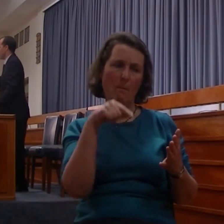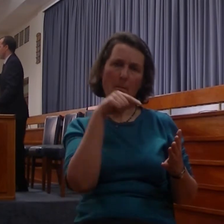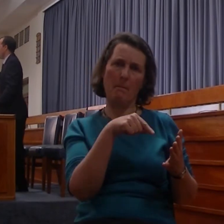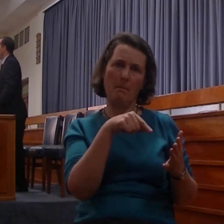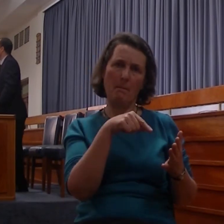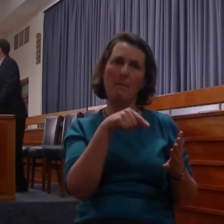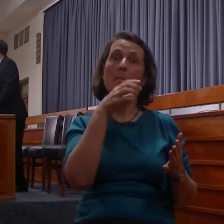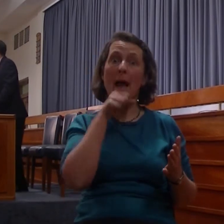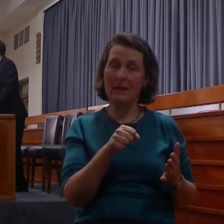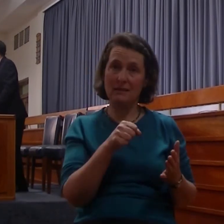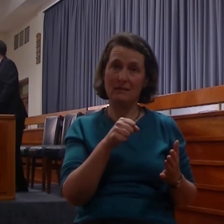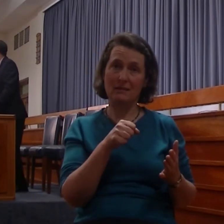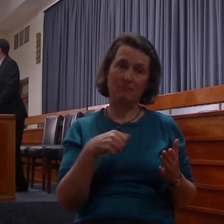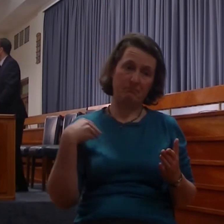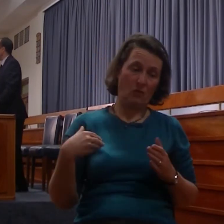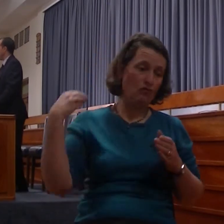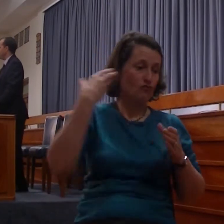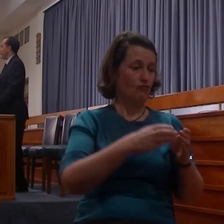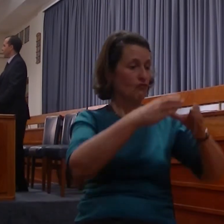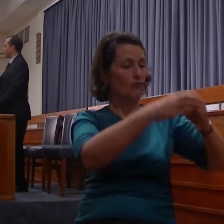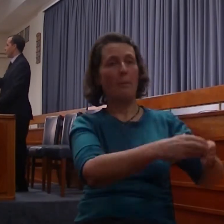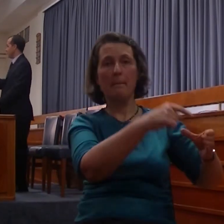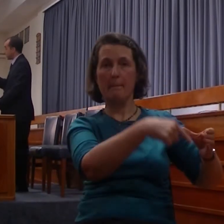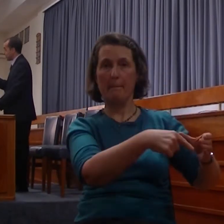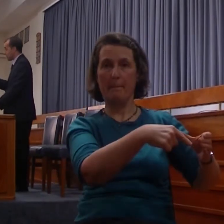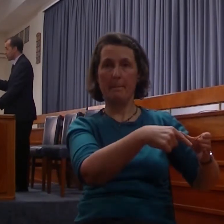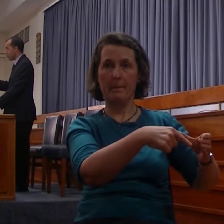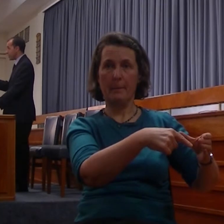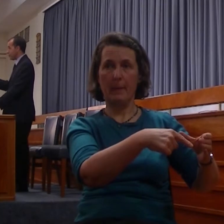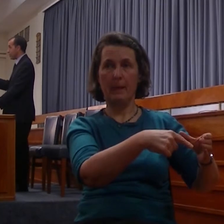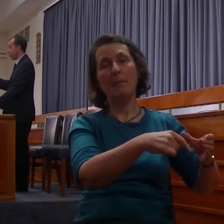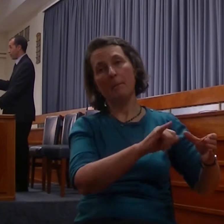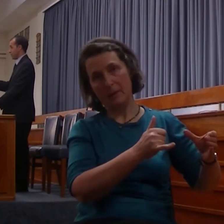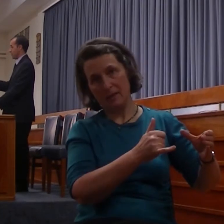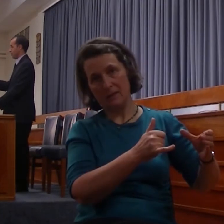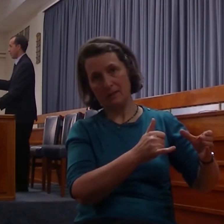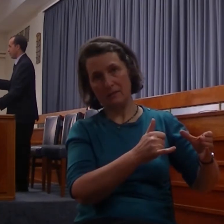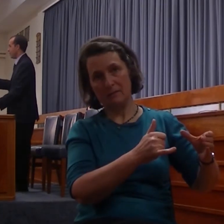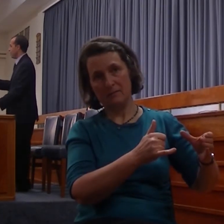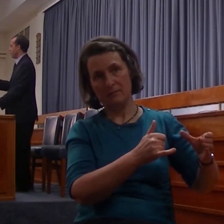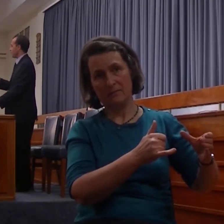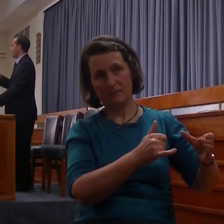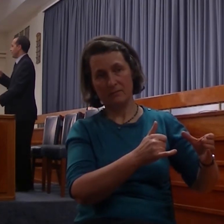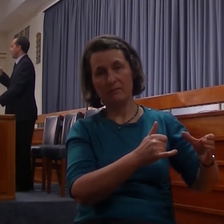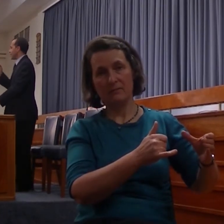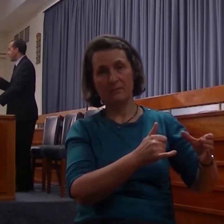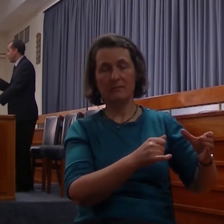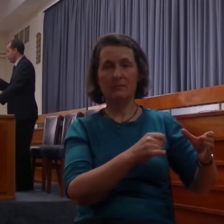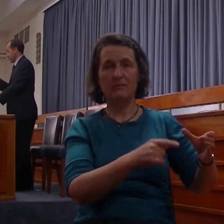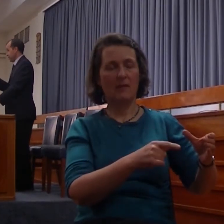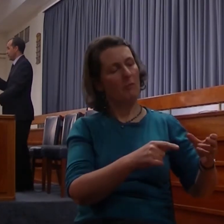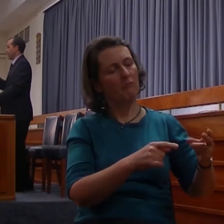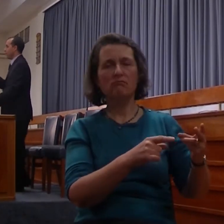and the Nicolaitans were successors or people who got their